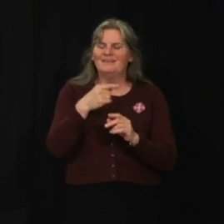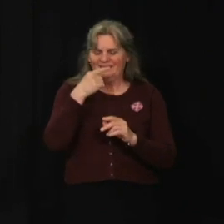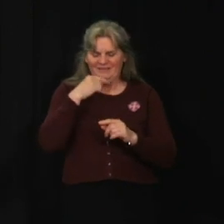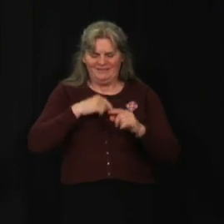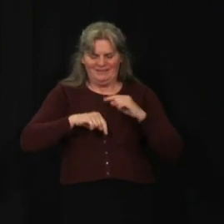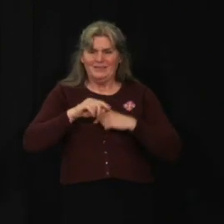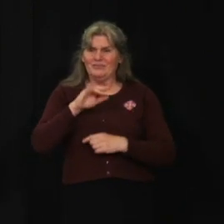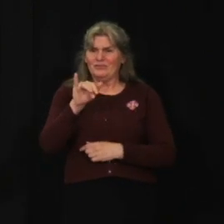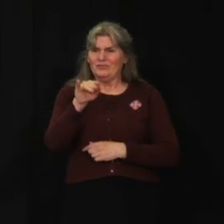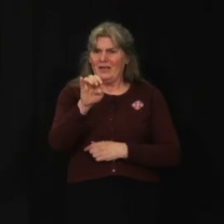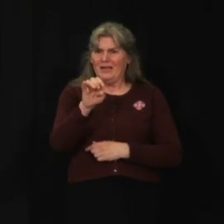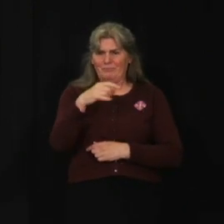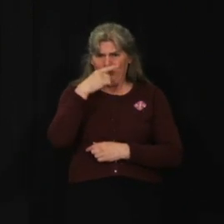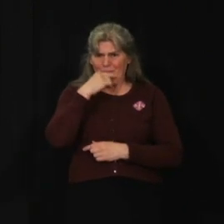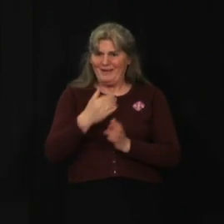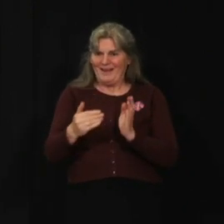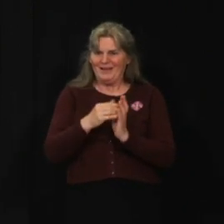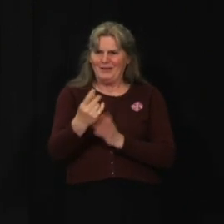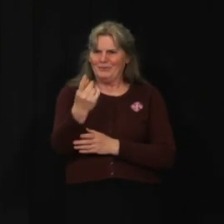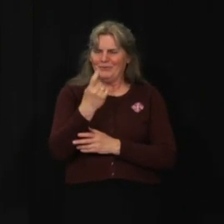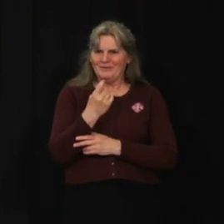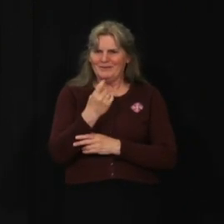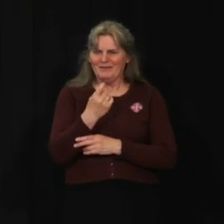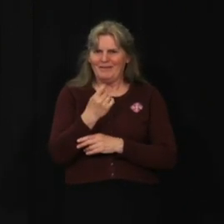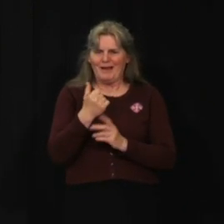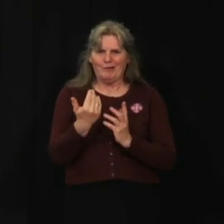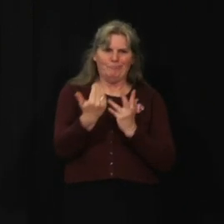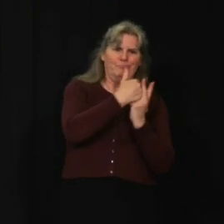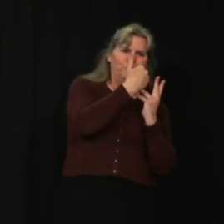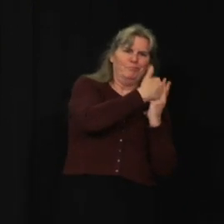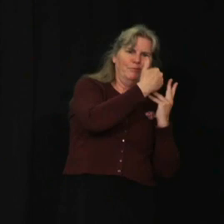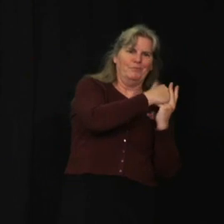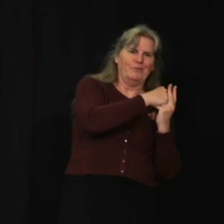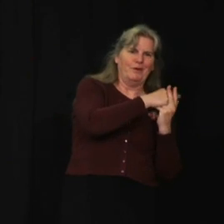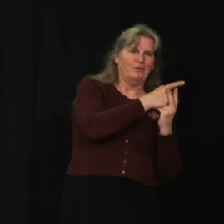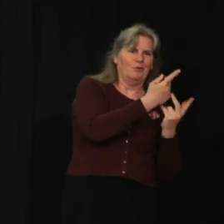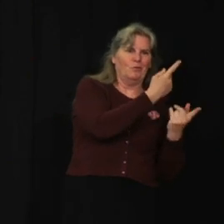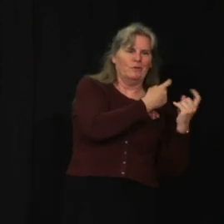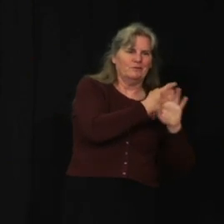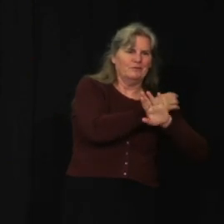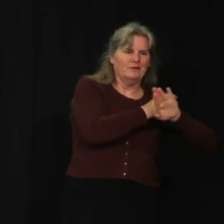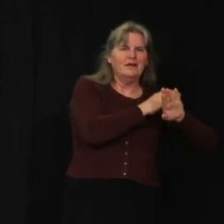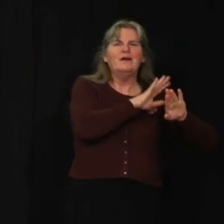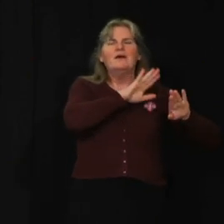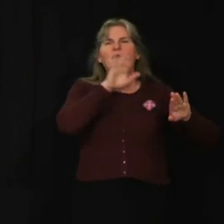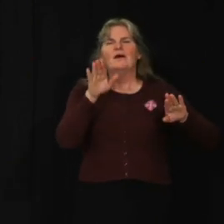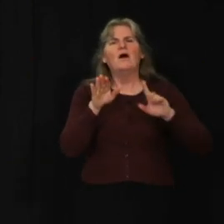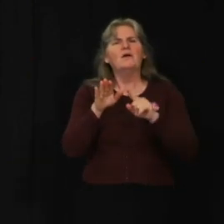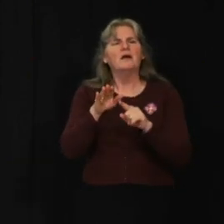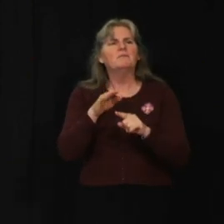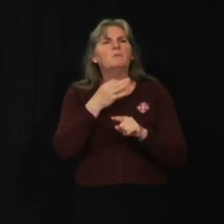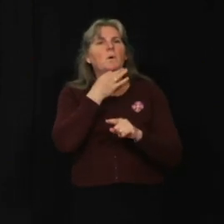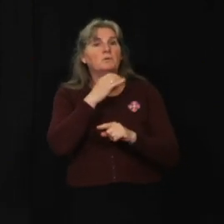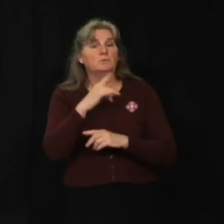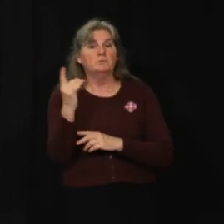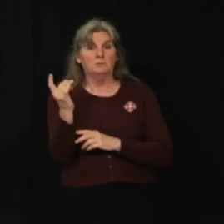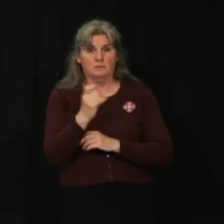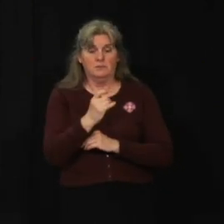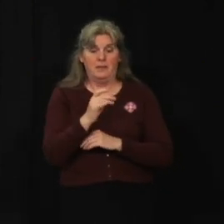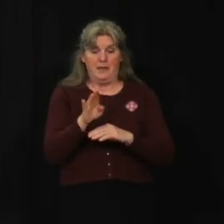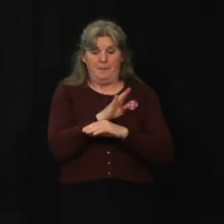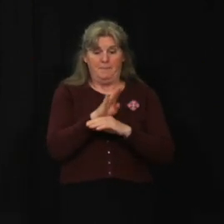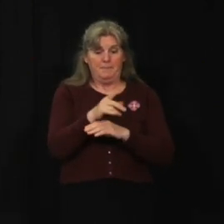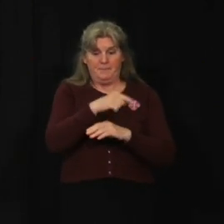time? Sorry. Of course. Just wondering How long will it take for these